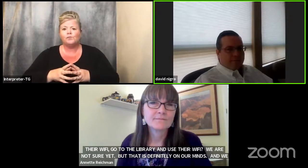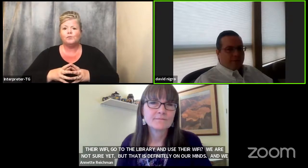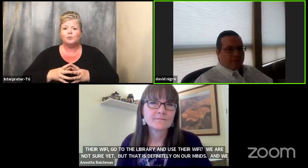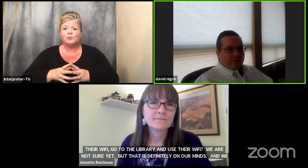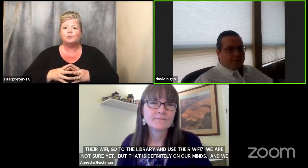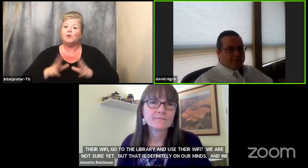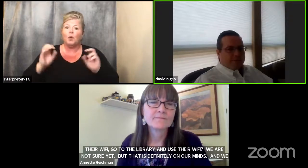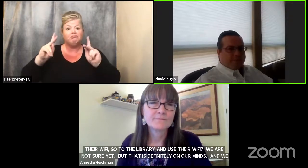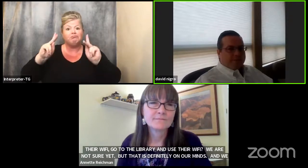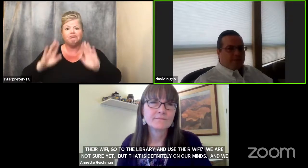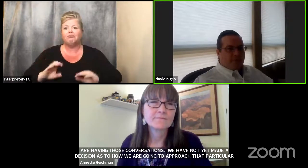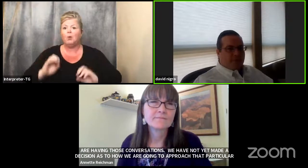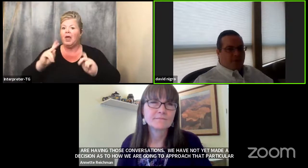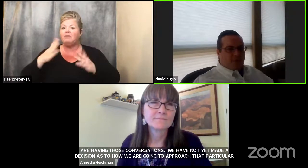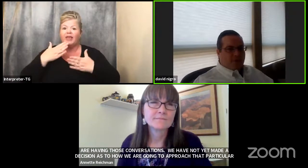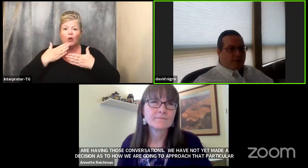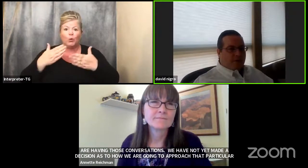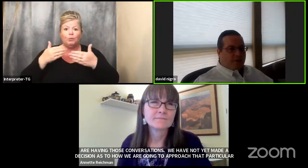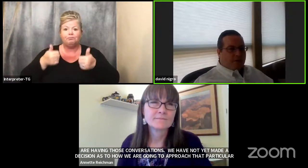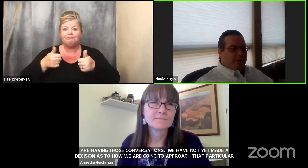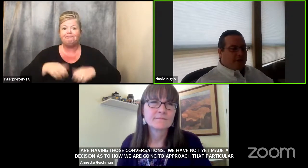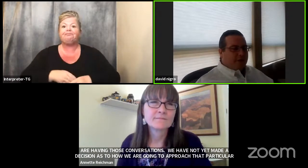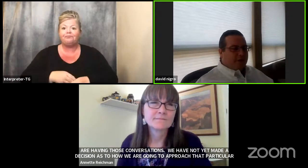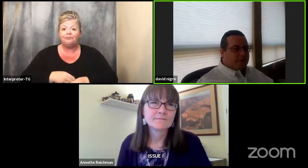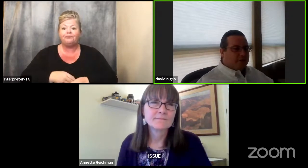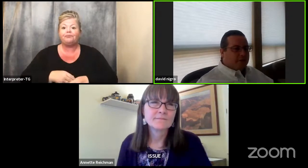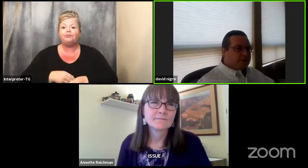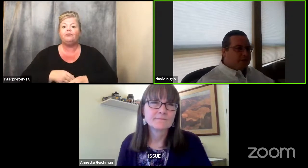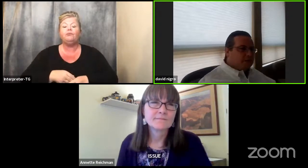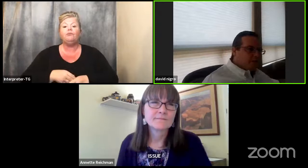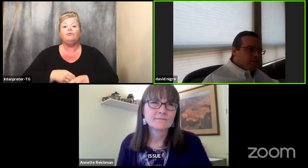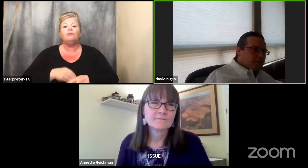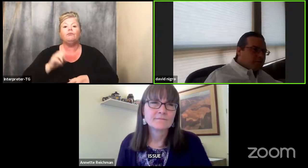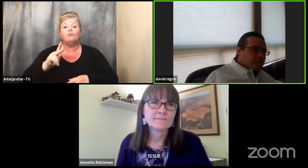Okay, thank you. Are there any other